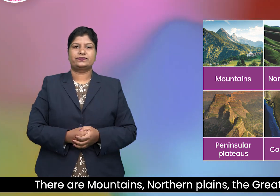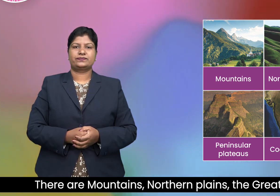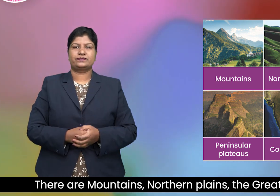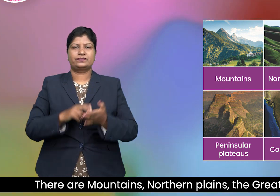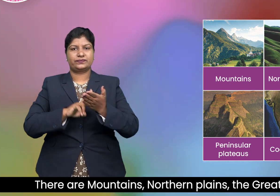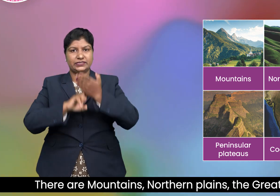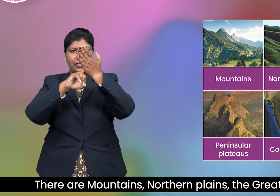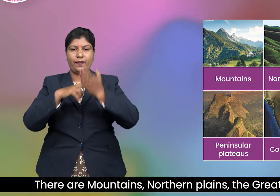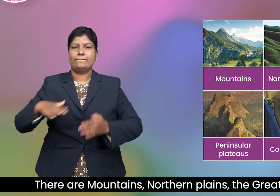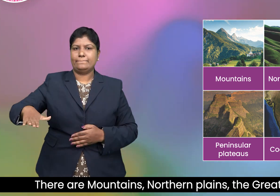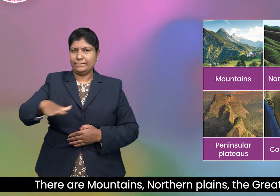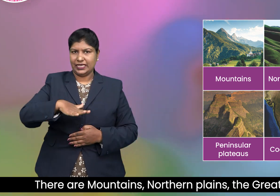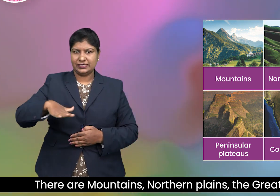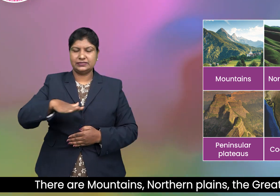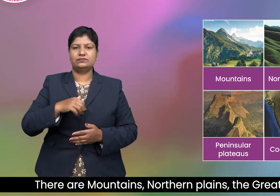northern plains,